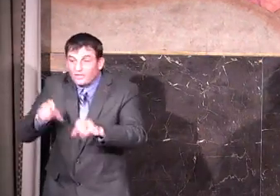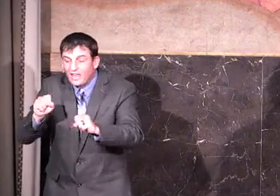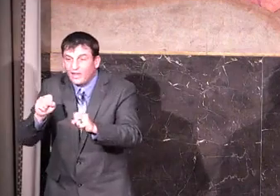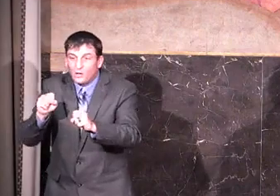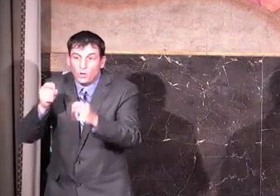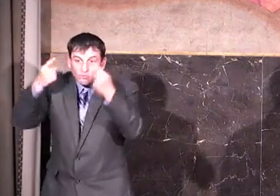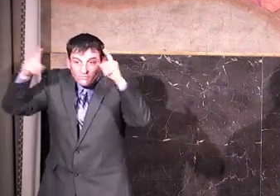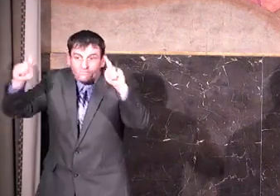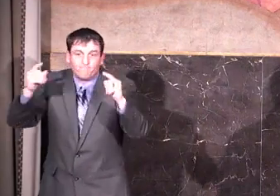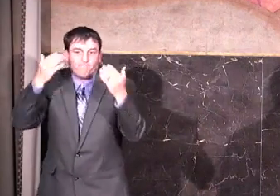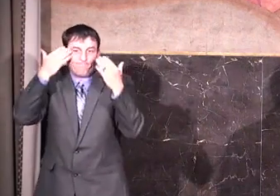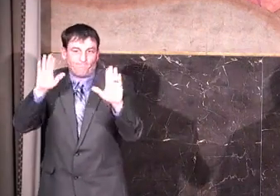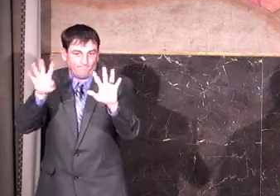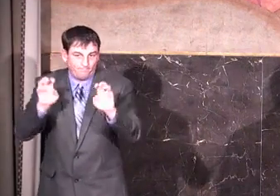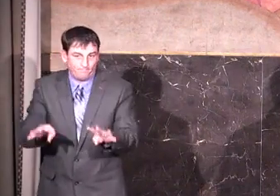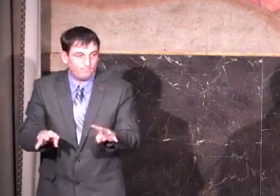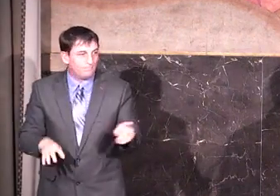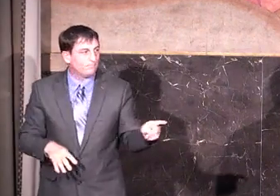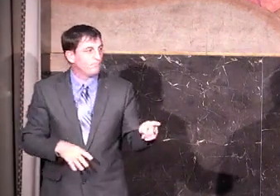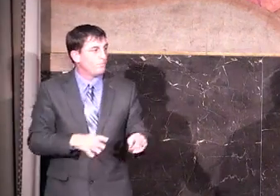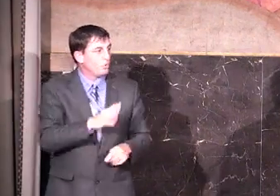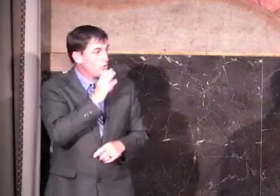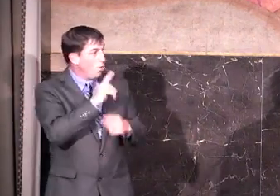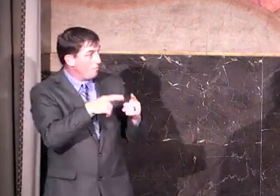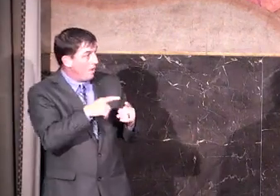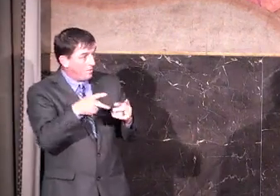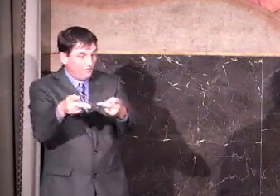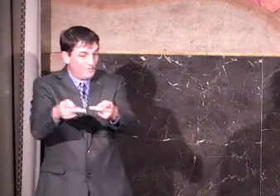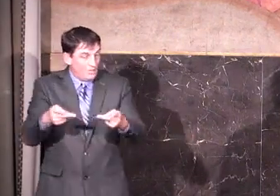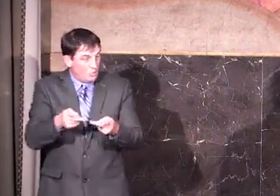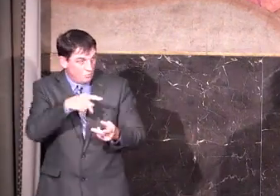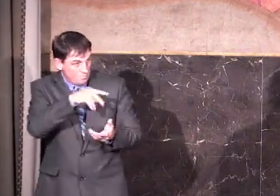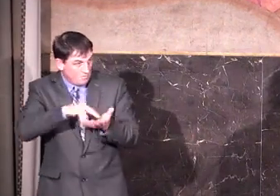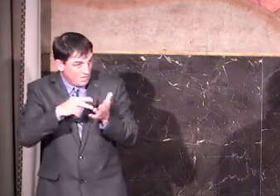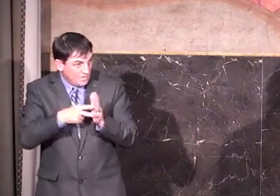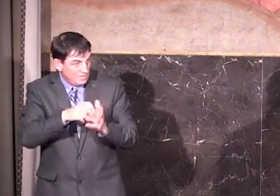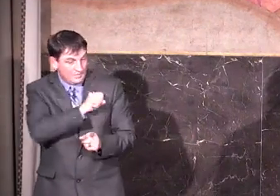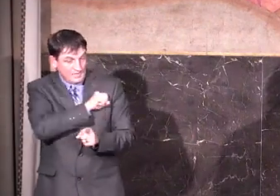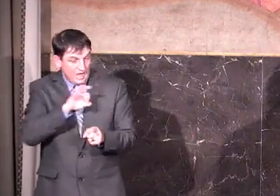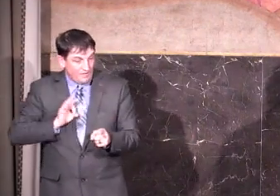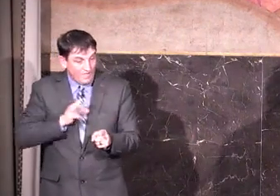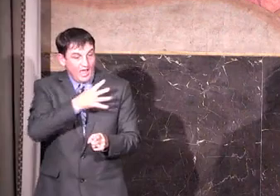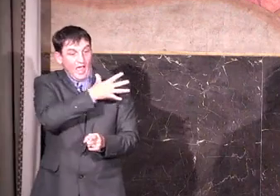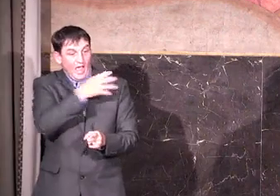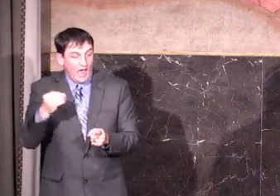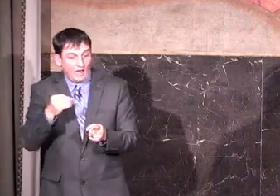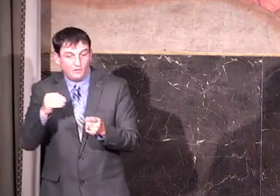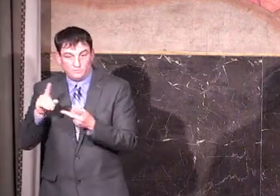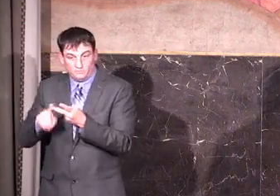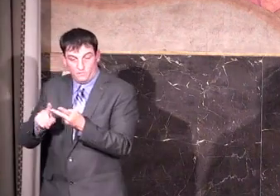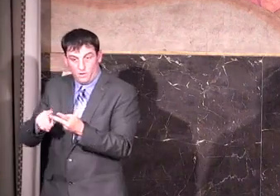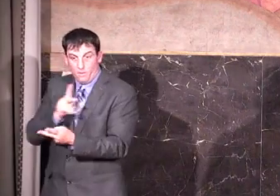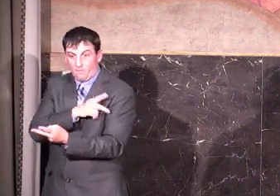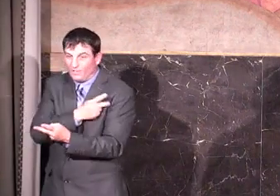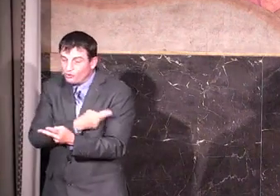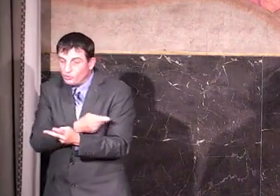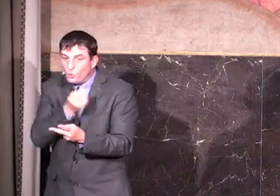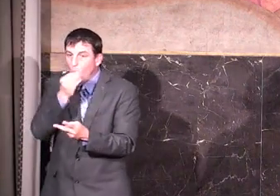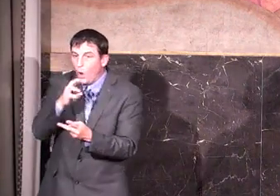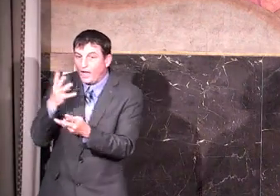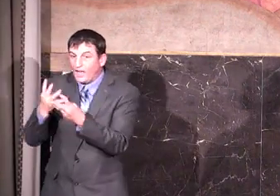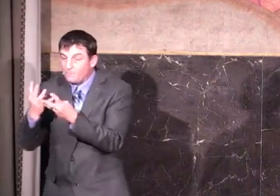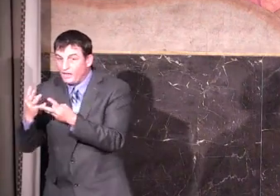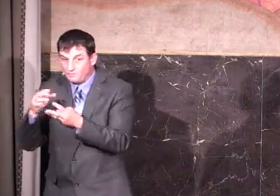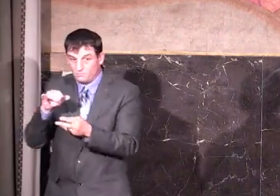When you test at a facility, are you testing both the staff and the patients or the inmates, depending on what facility we're talking about?